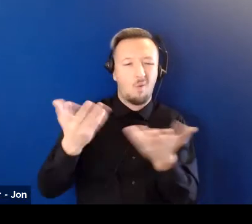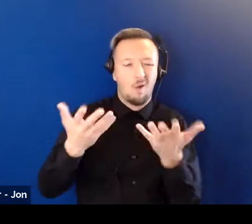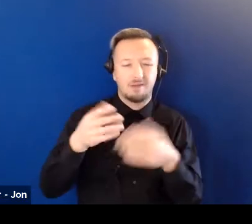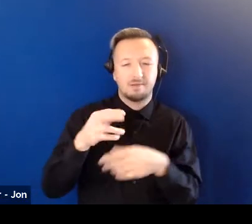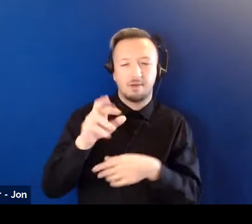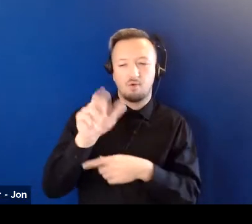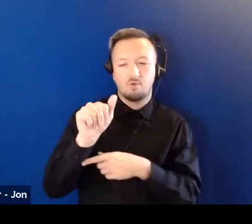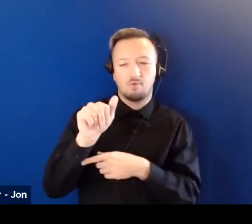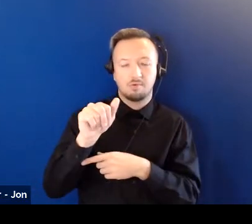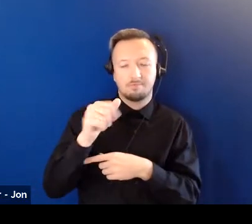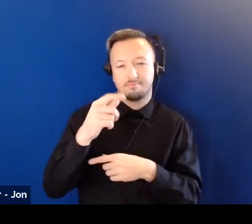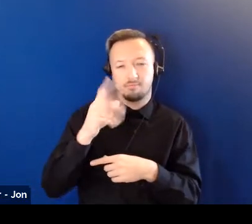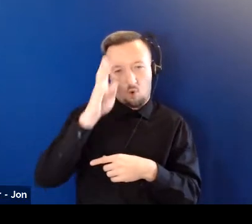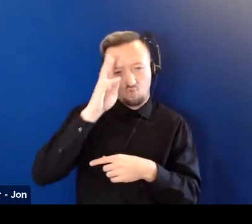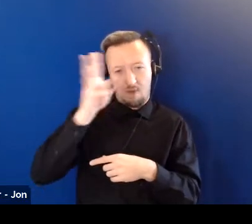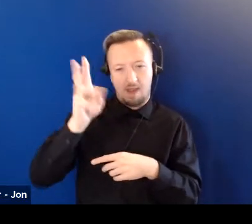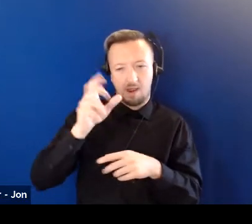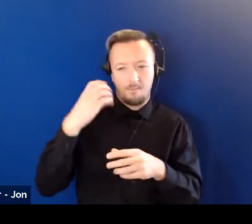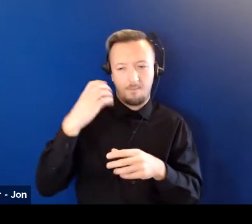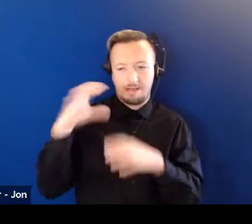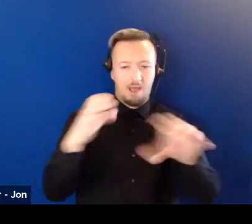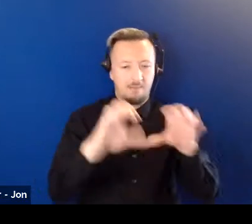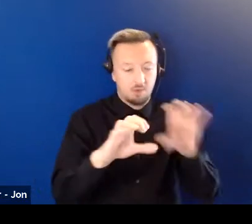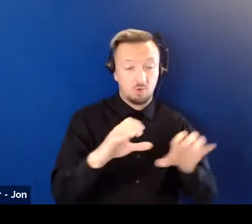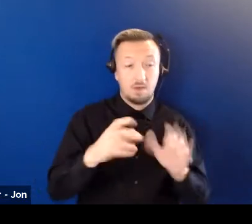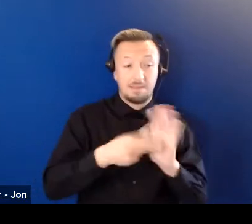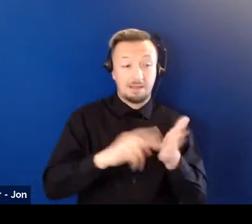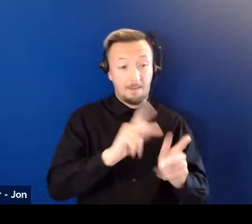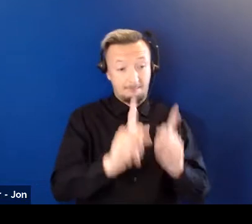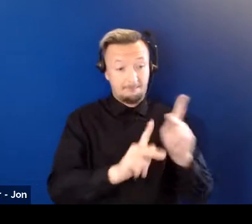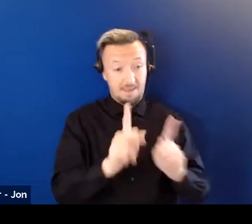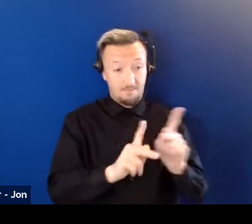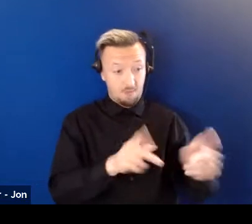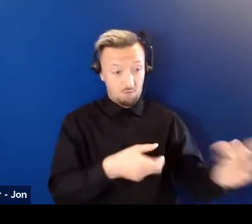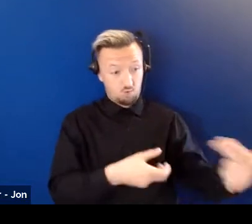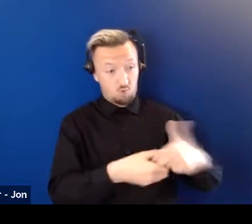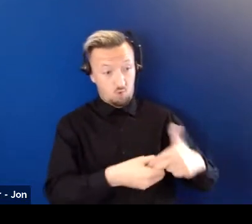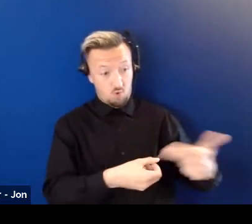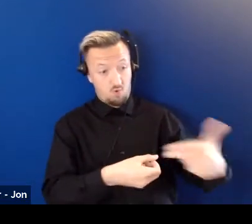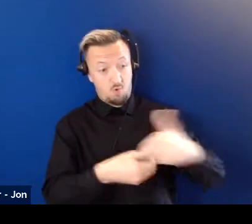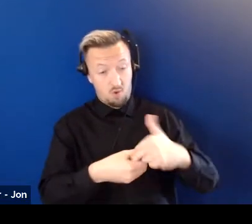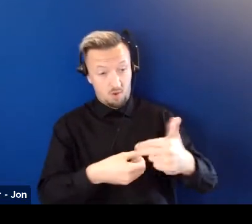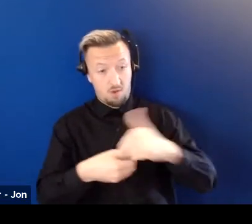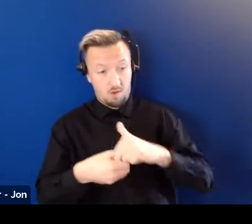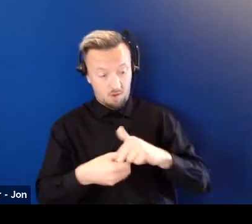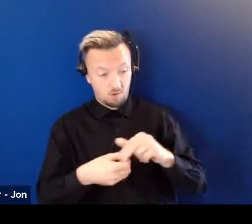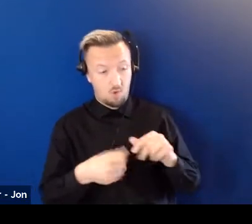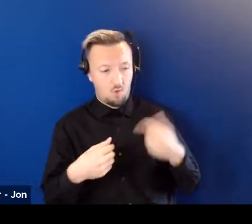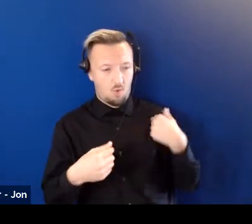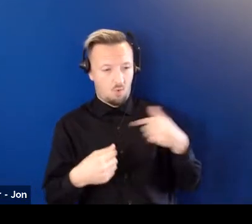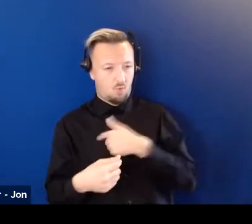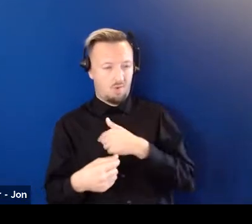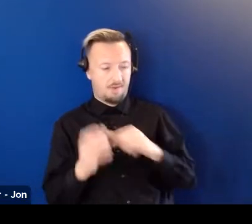means is that as people come into the project, some people participate in one group that